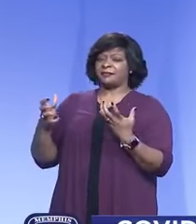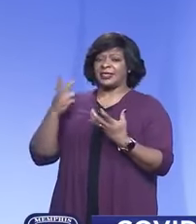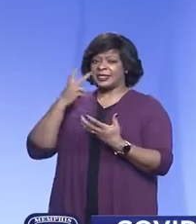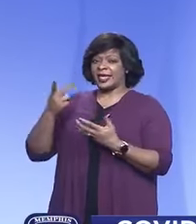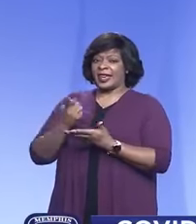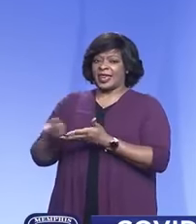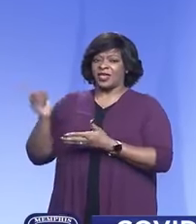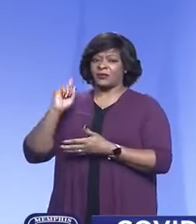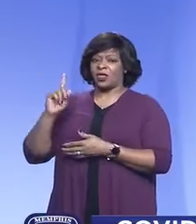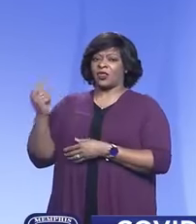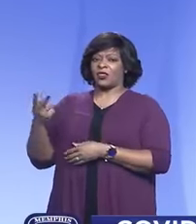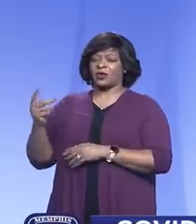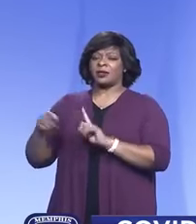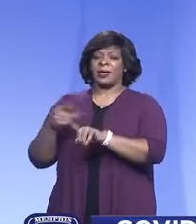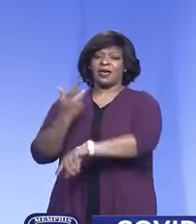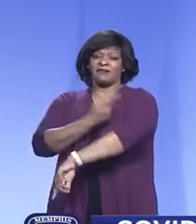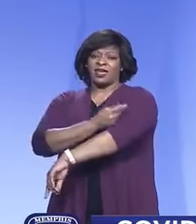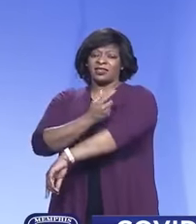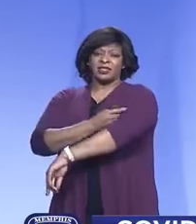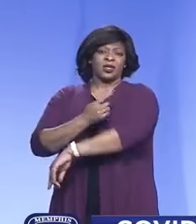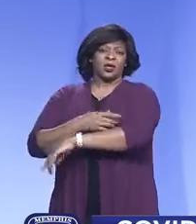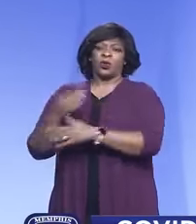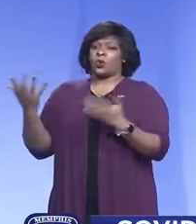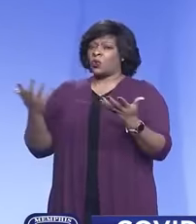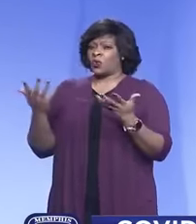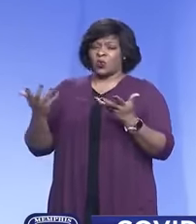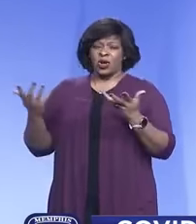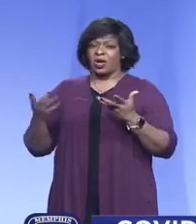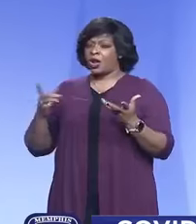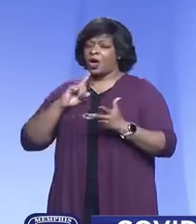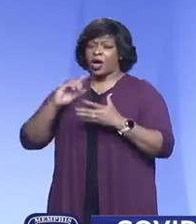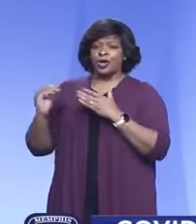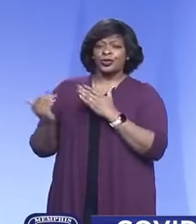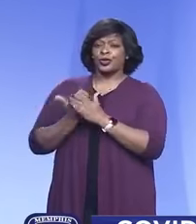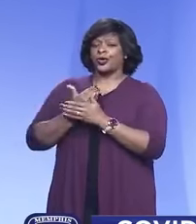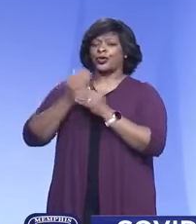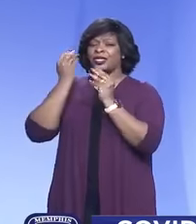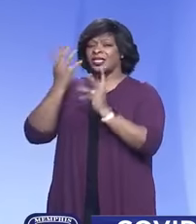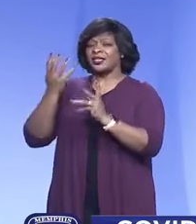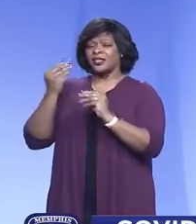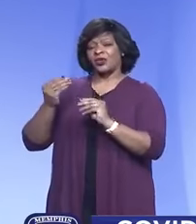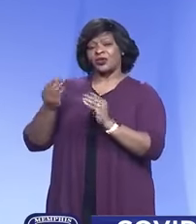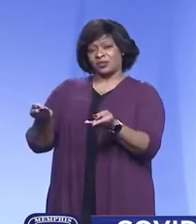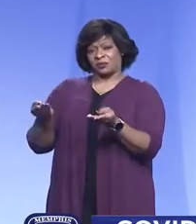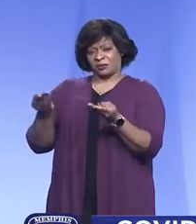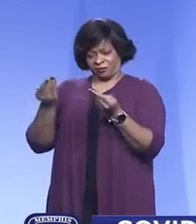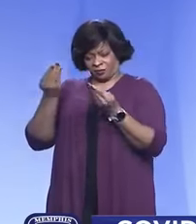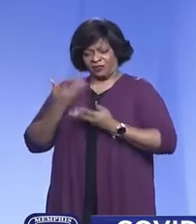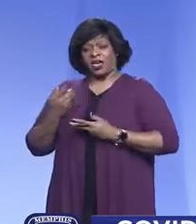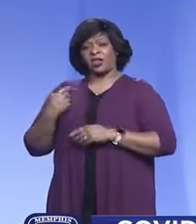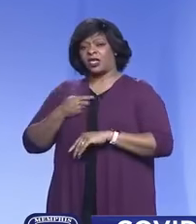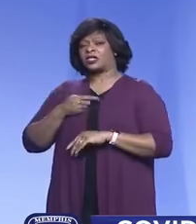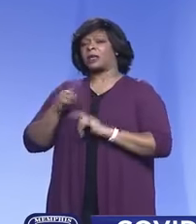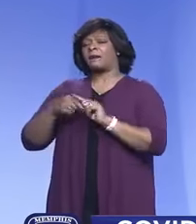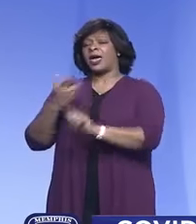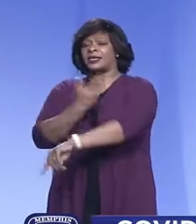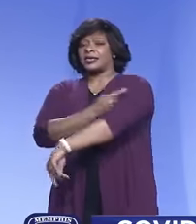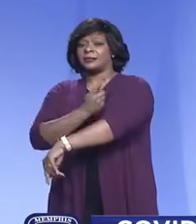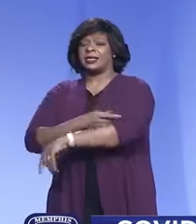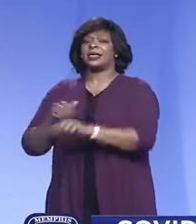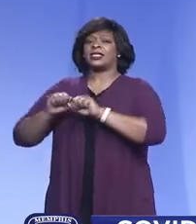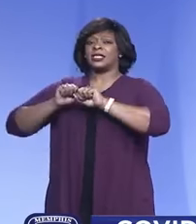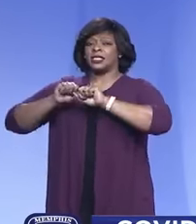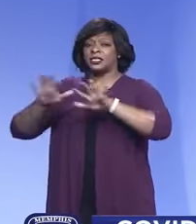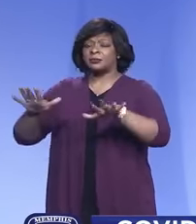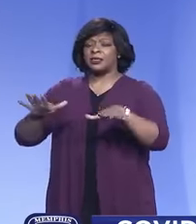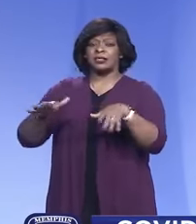on Thursday on the vaccine front. What are any new details you can provide on the vaccine front, the distribution breakdown,